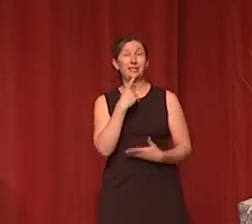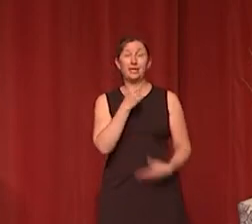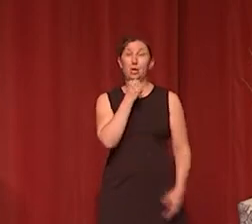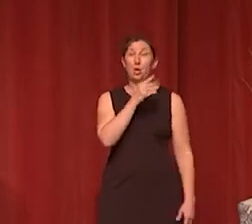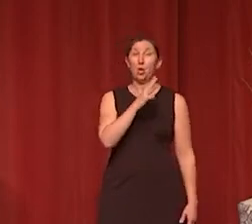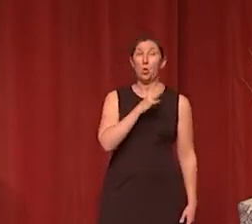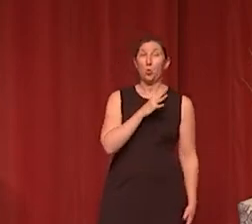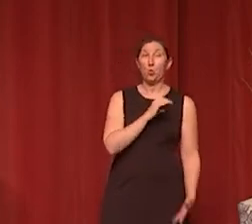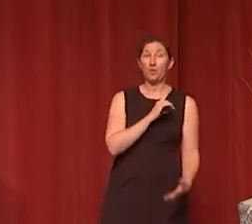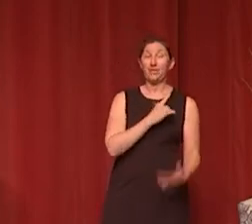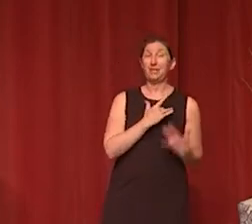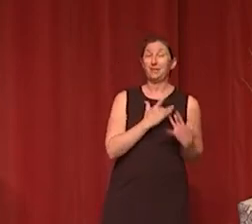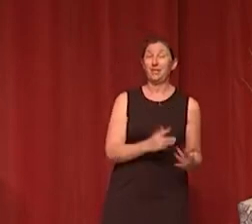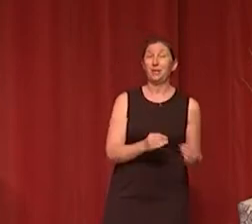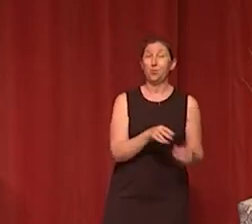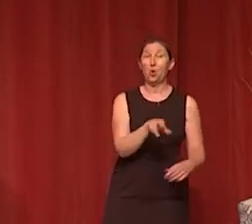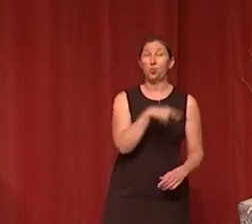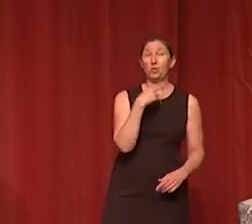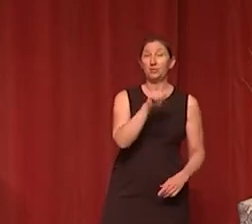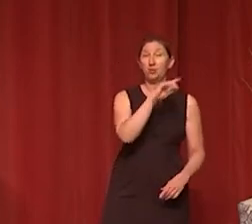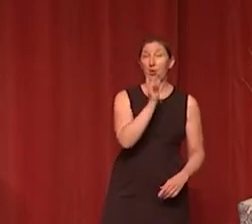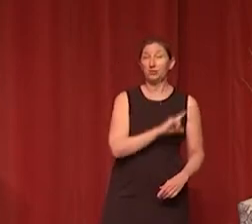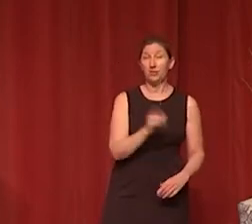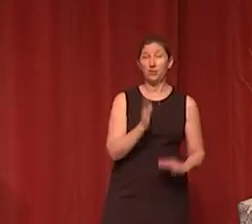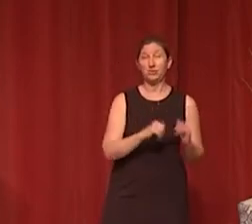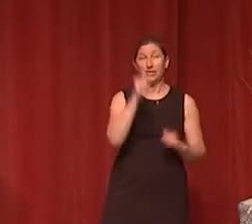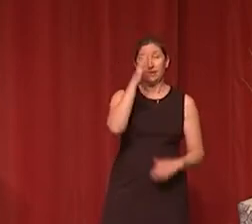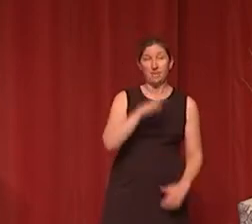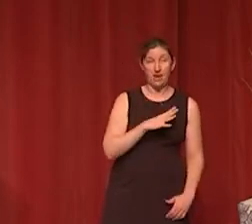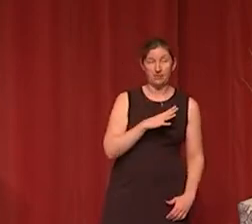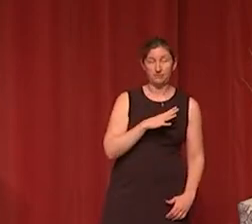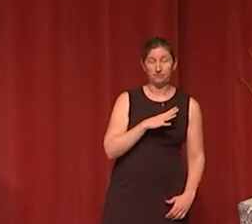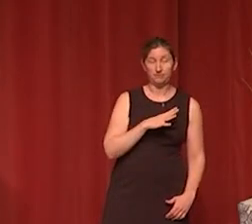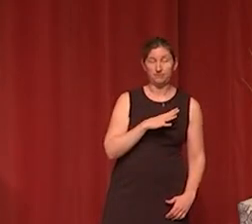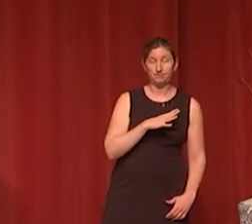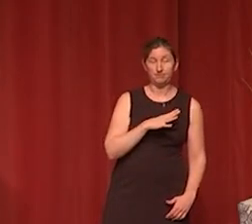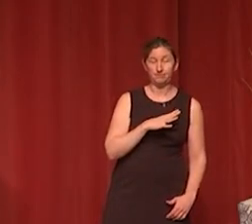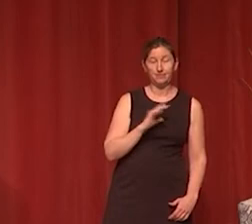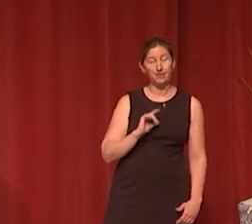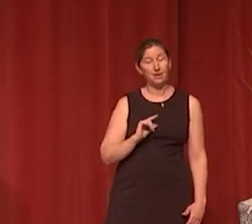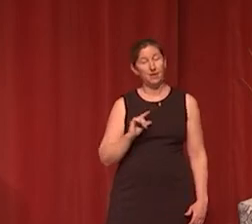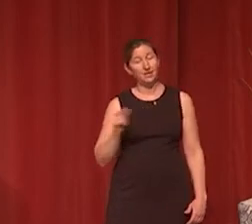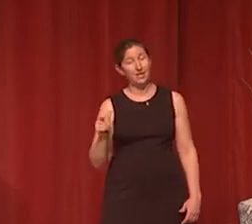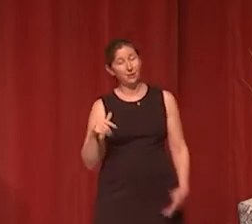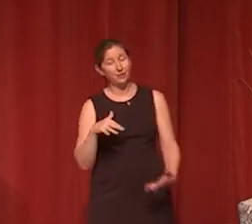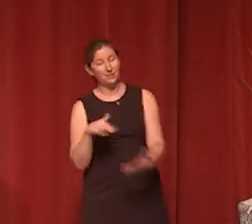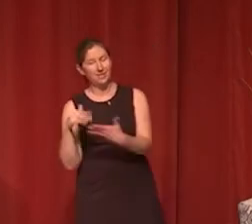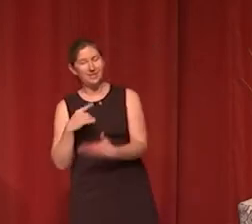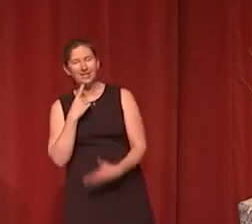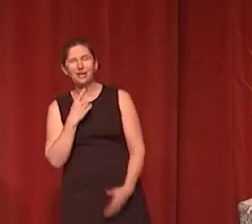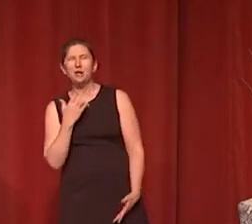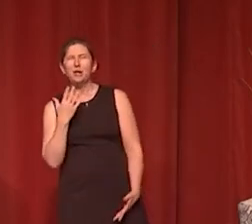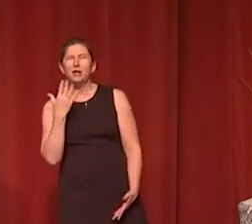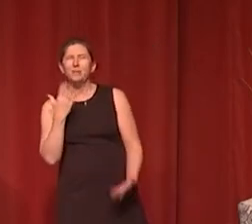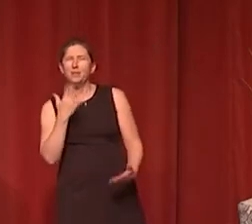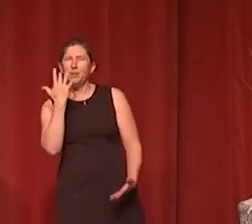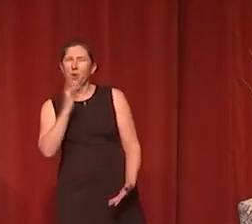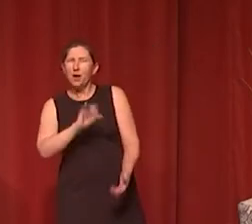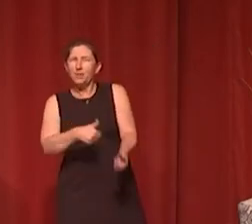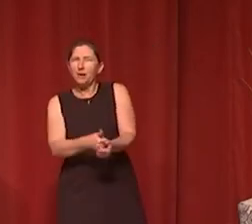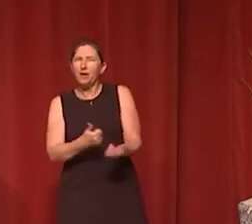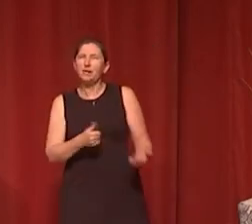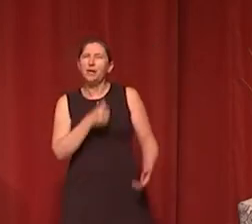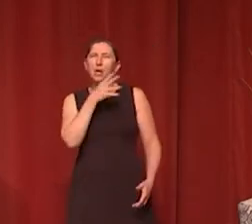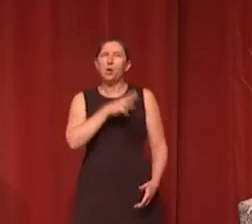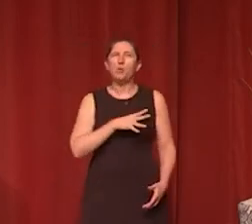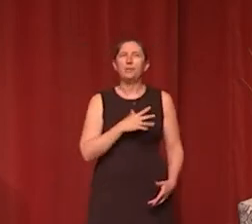Alzheimer's risk than men. And then there are some studies showing, well, maybe that's just because women live longer for a variety of reasons. And so